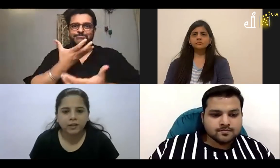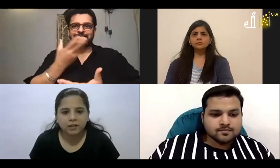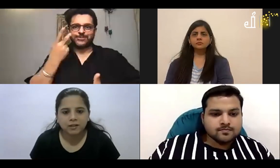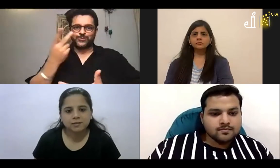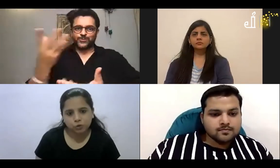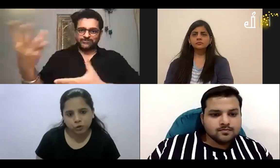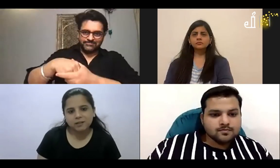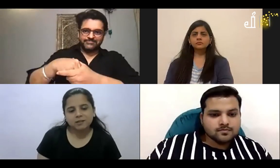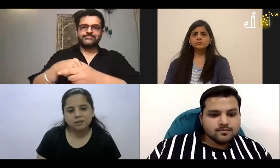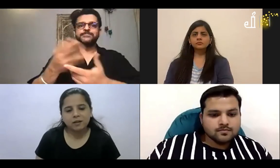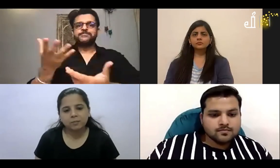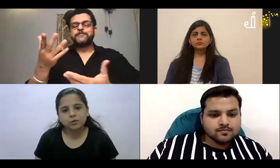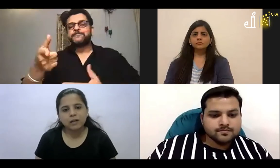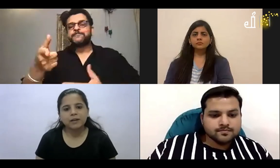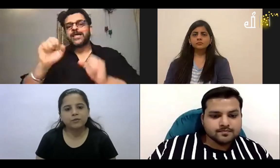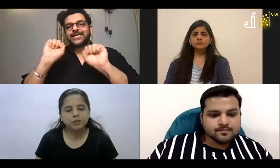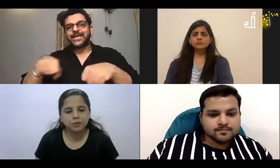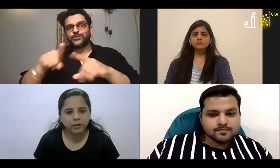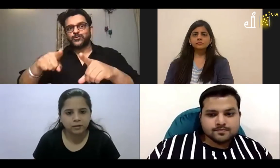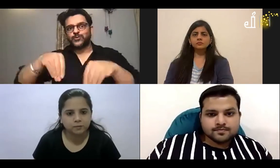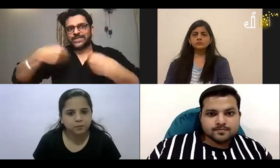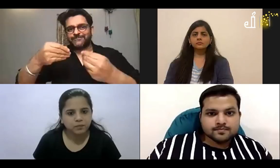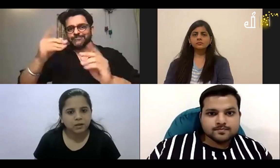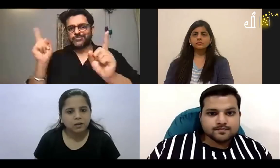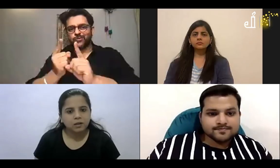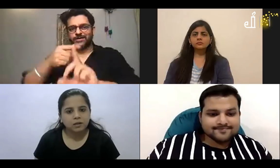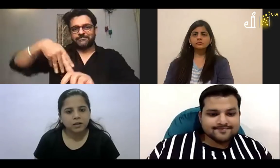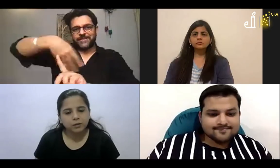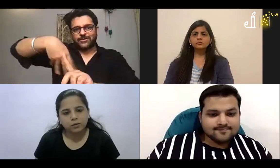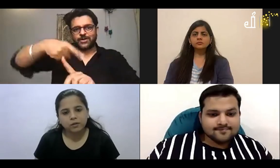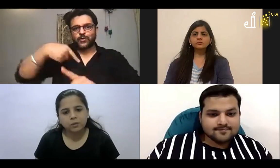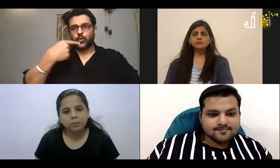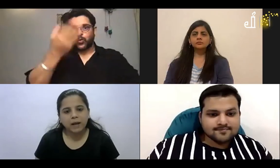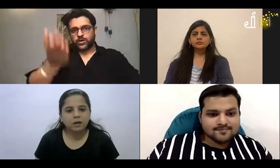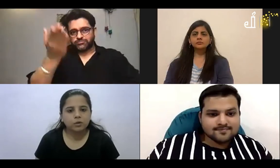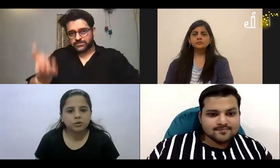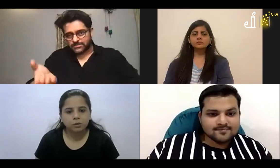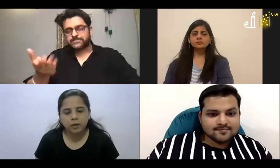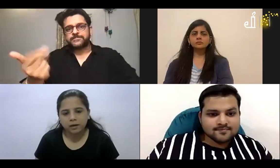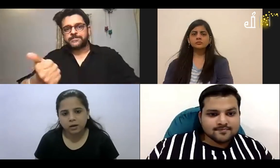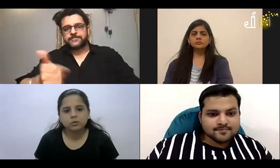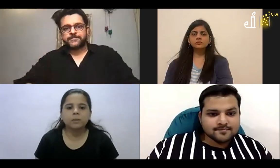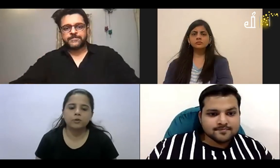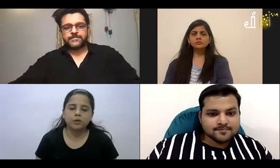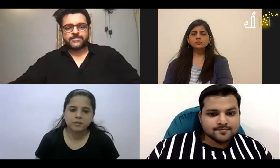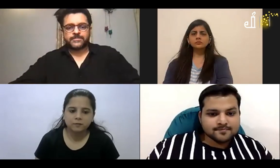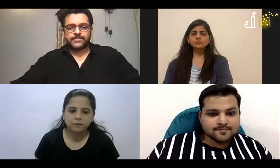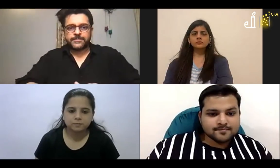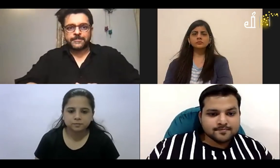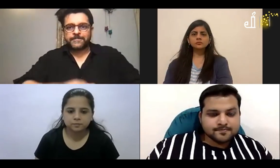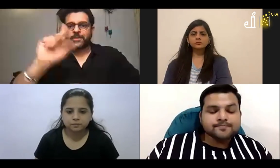for joining us here. I'm so glad to see you here. Can you give your background, a short background about